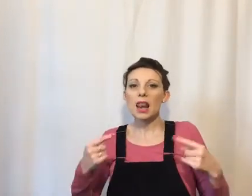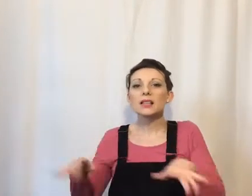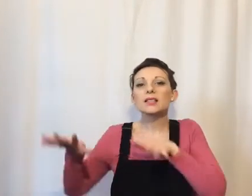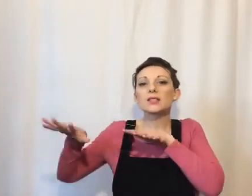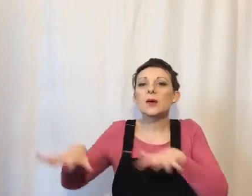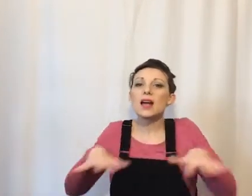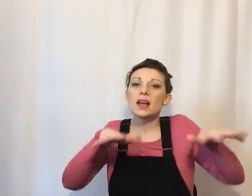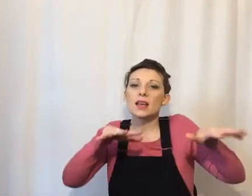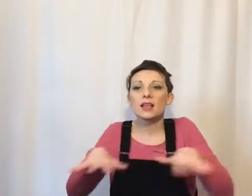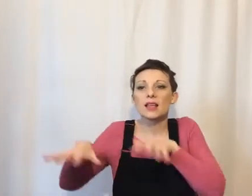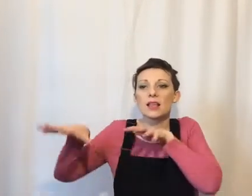Let's sway.